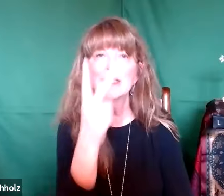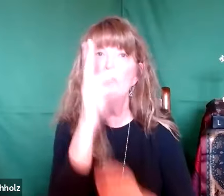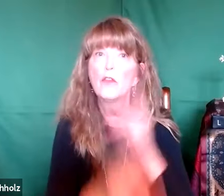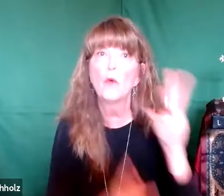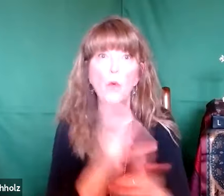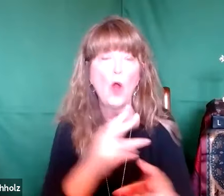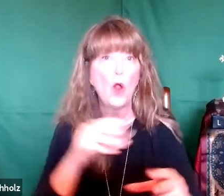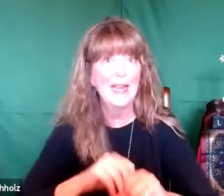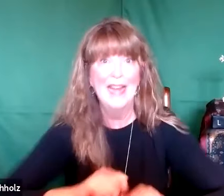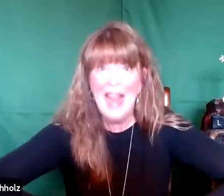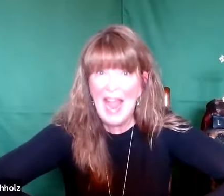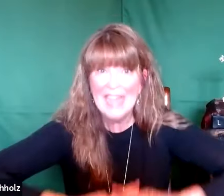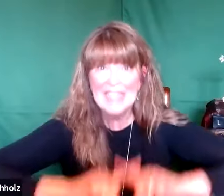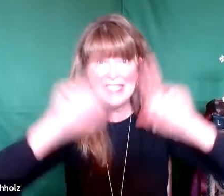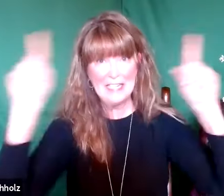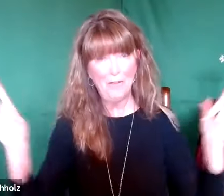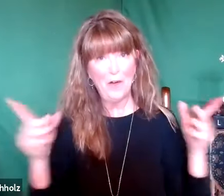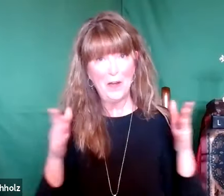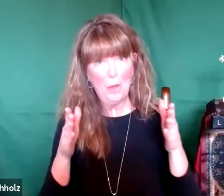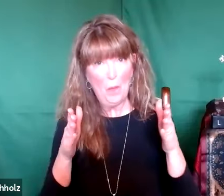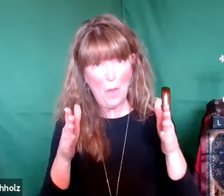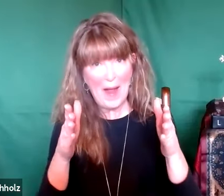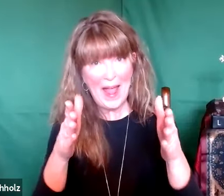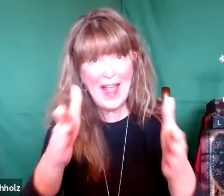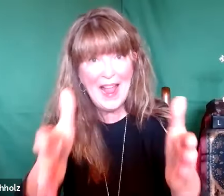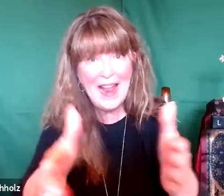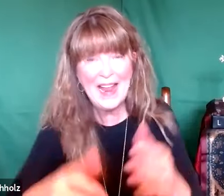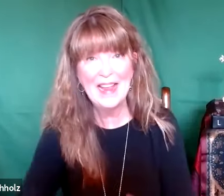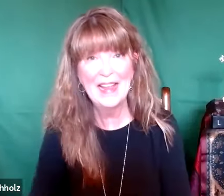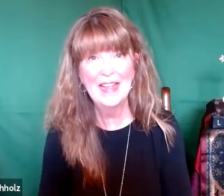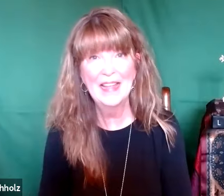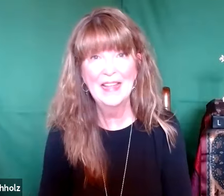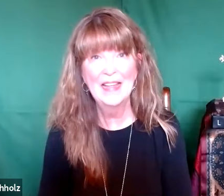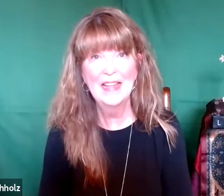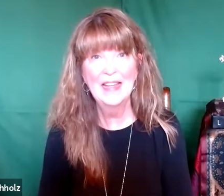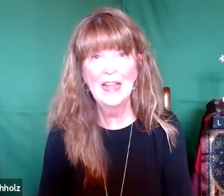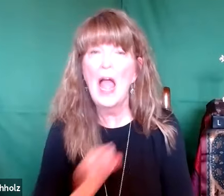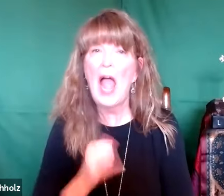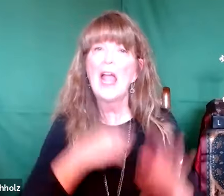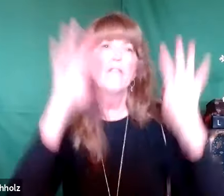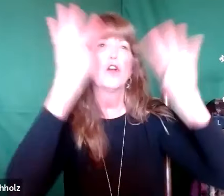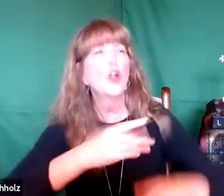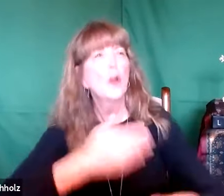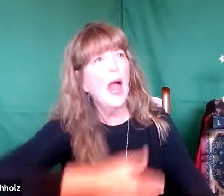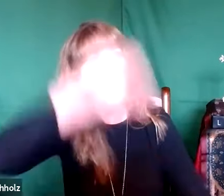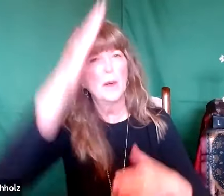I need to take them down. And when you start to take those curtains down, you will see the world in a different